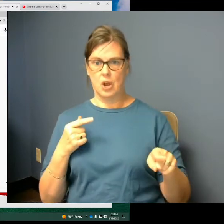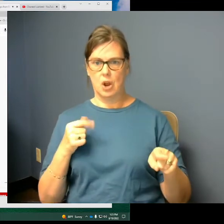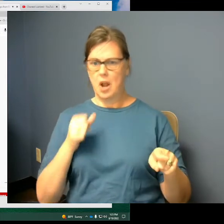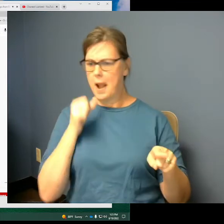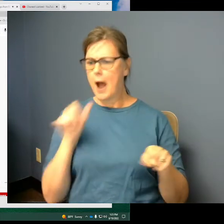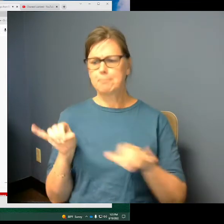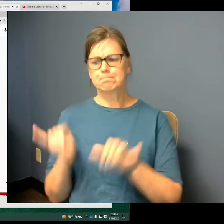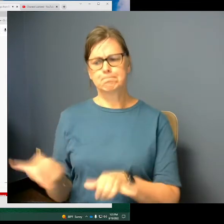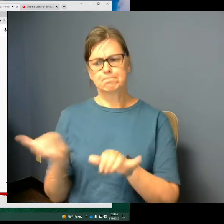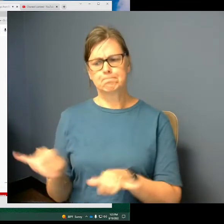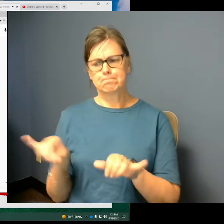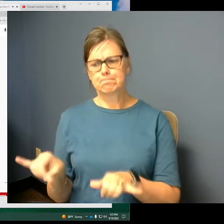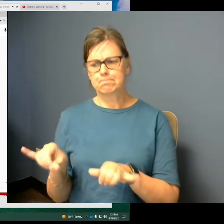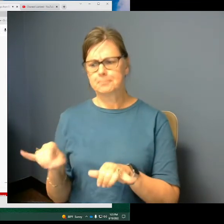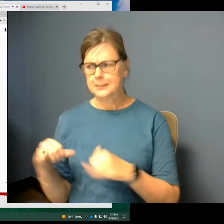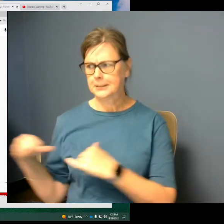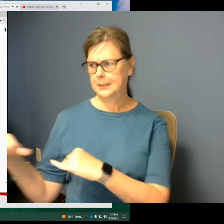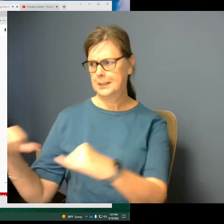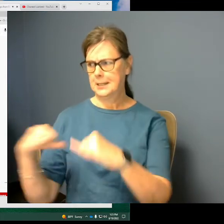in